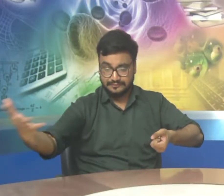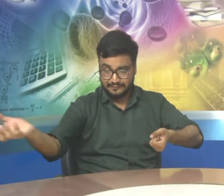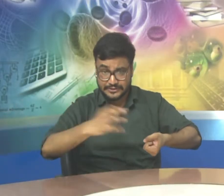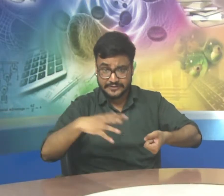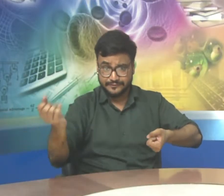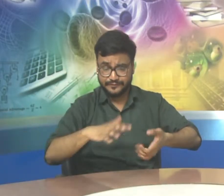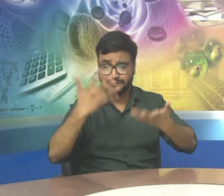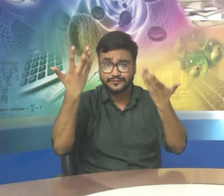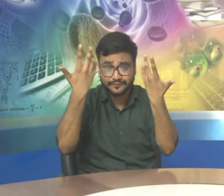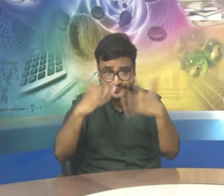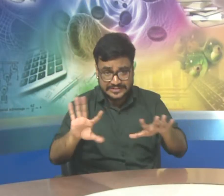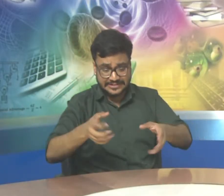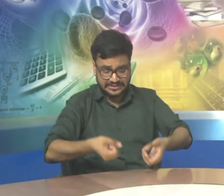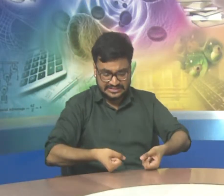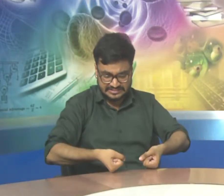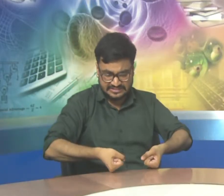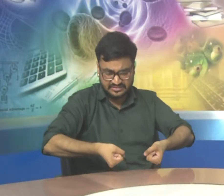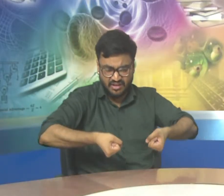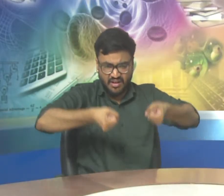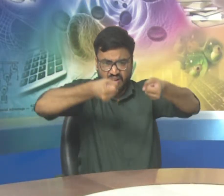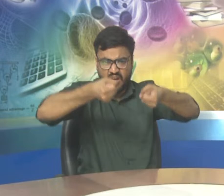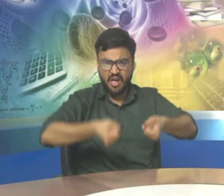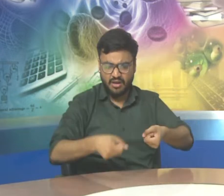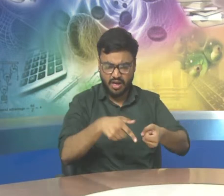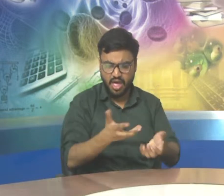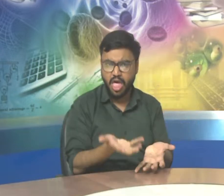pushing a red cement trolley forward,